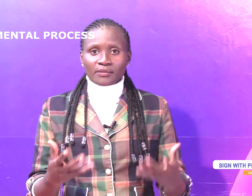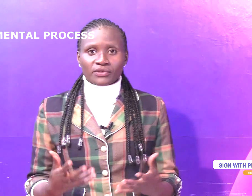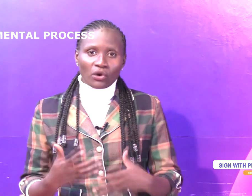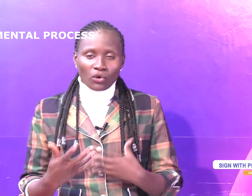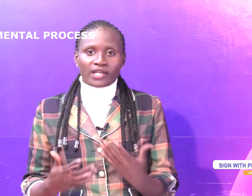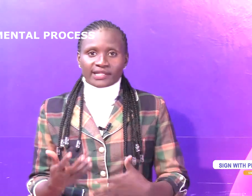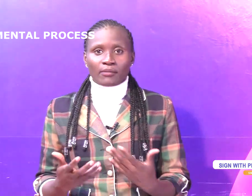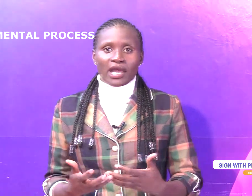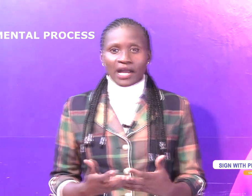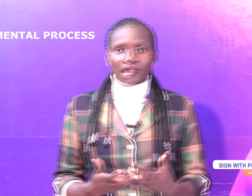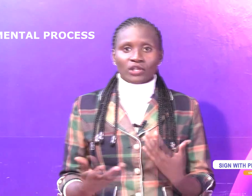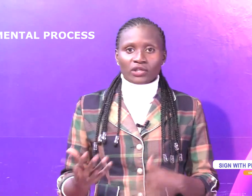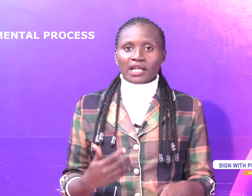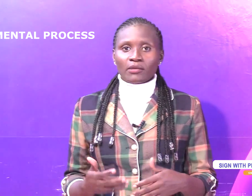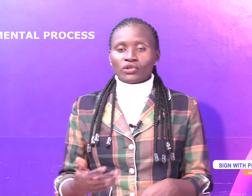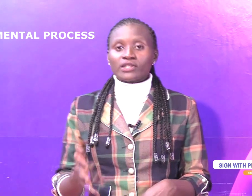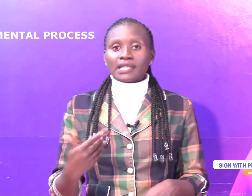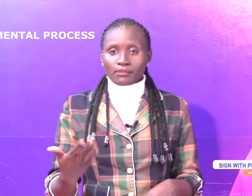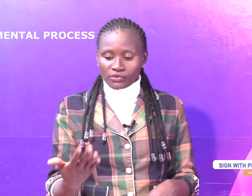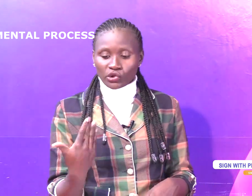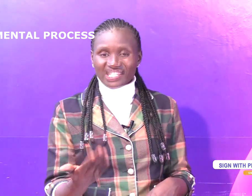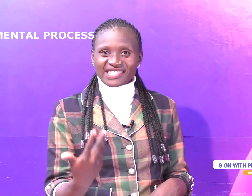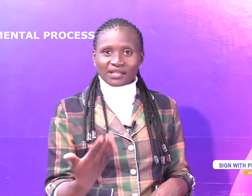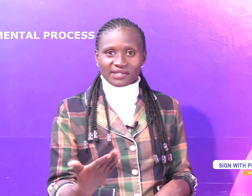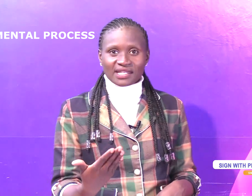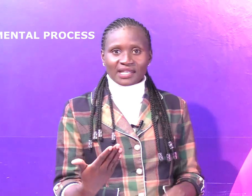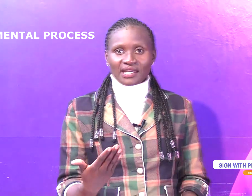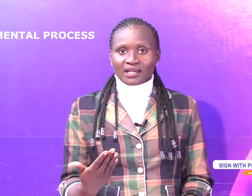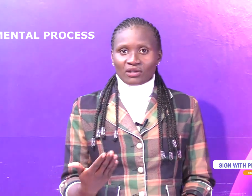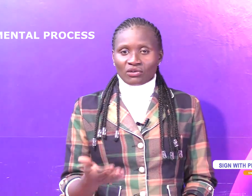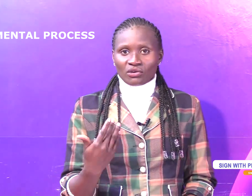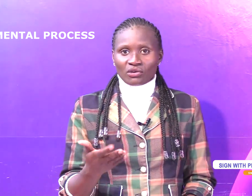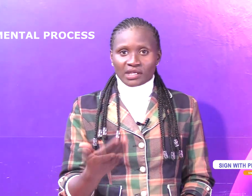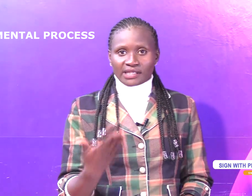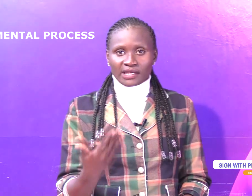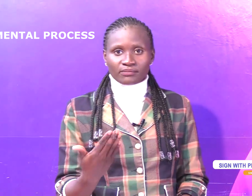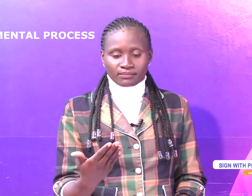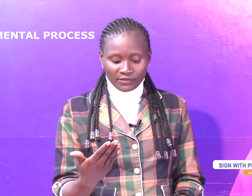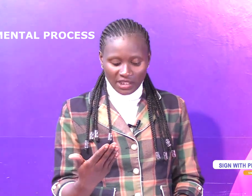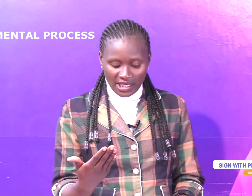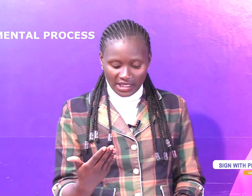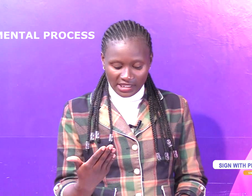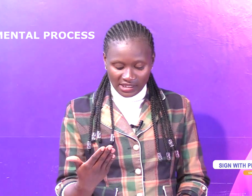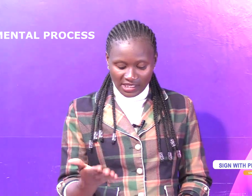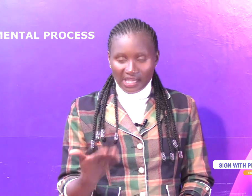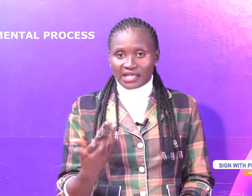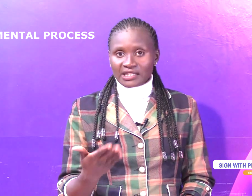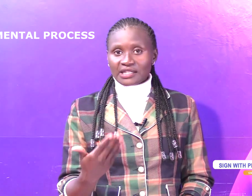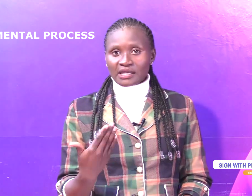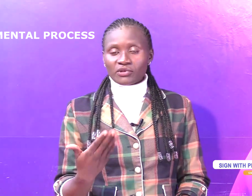going somewhere and you're not telling me. So seem. So it seems. Seem, like this. It seems you're good